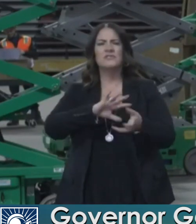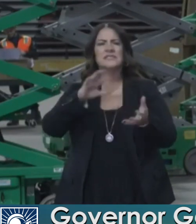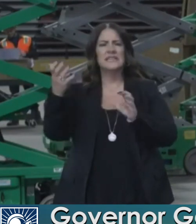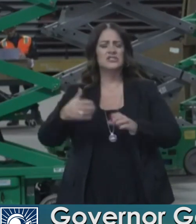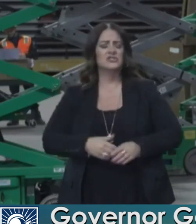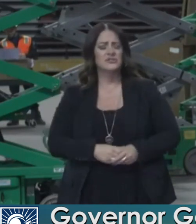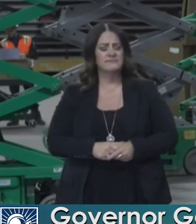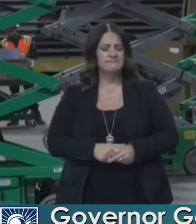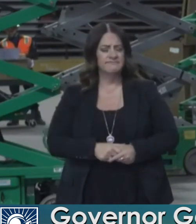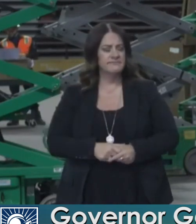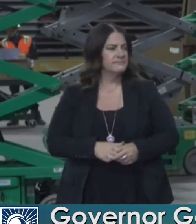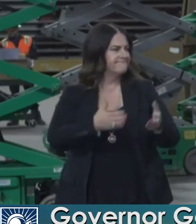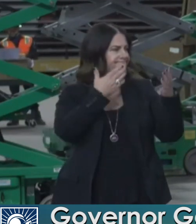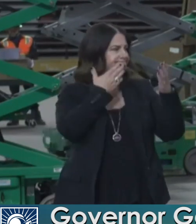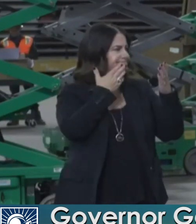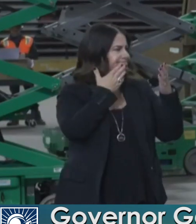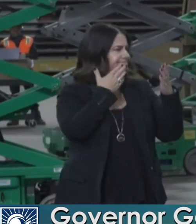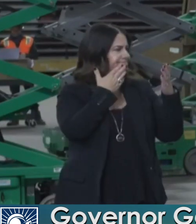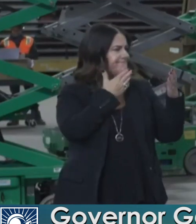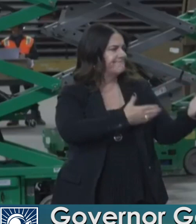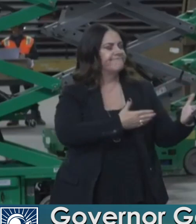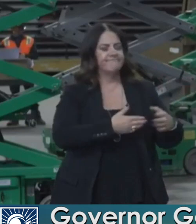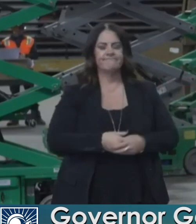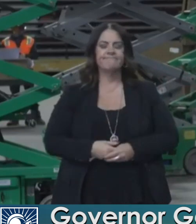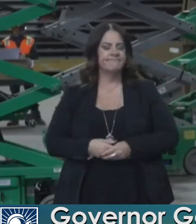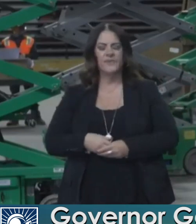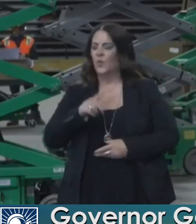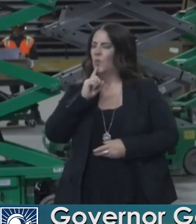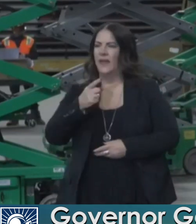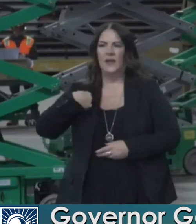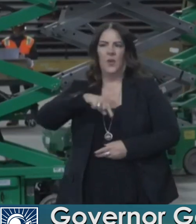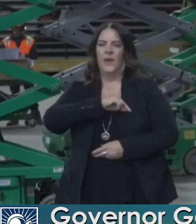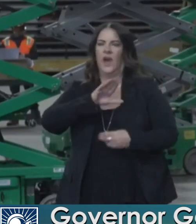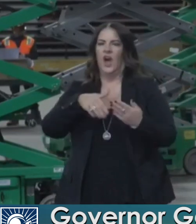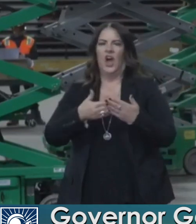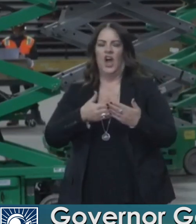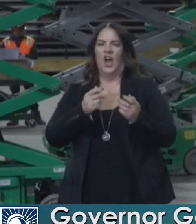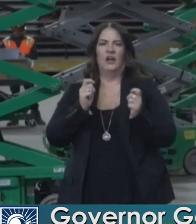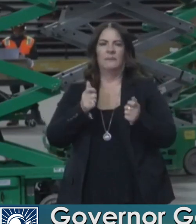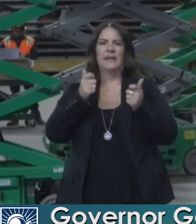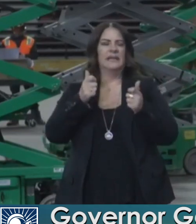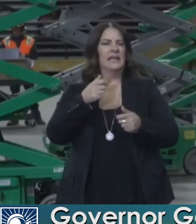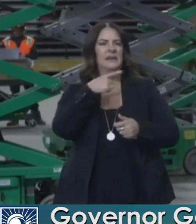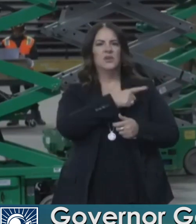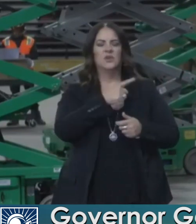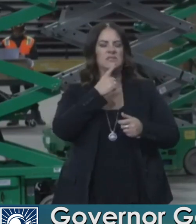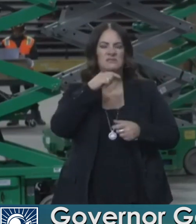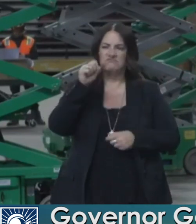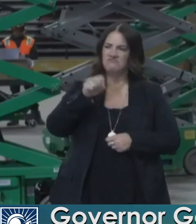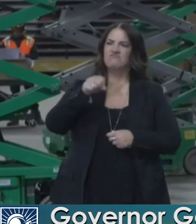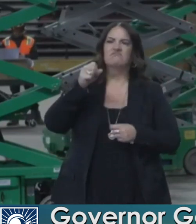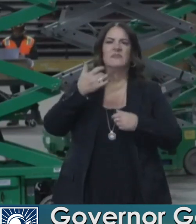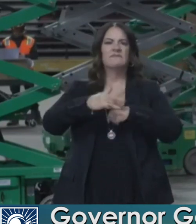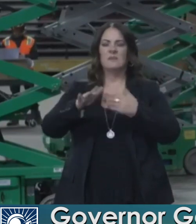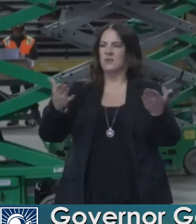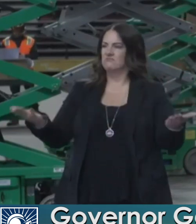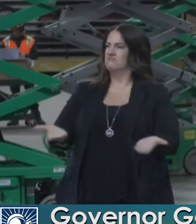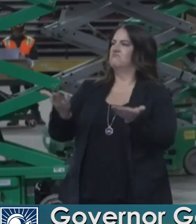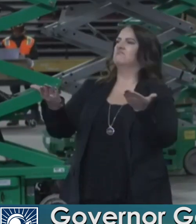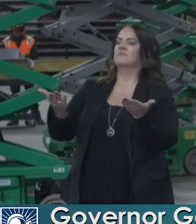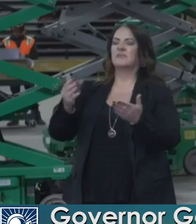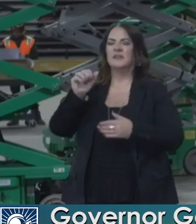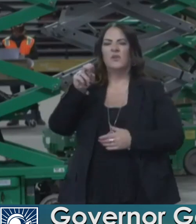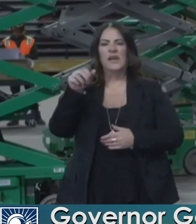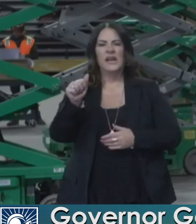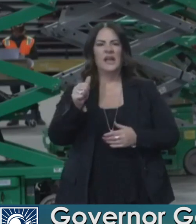Thank you, Vivek. Thank you so much on behalf of all of us for immediately making available this arena before we